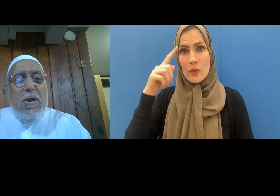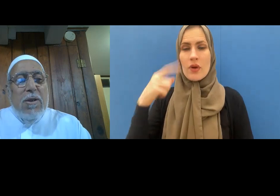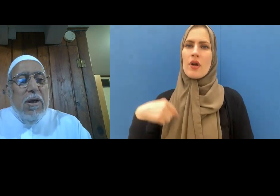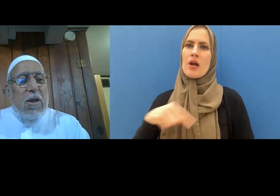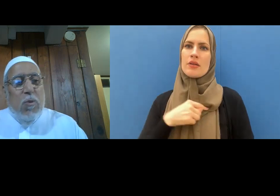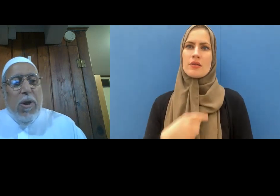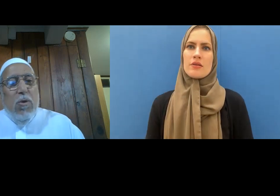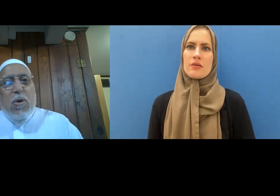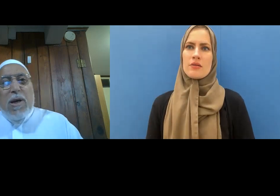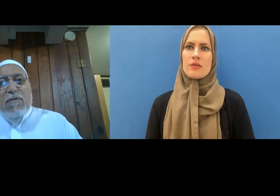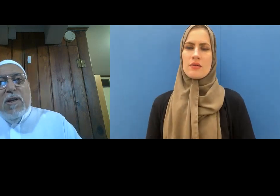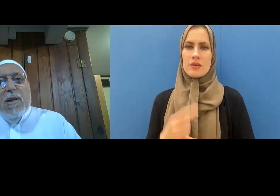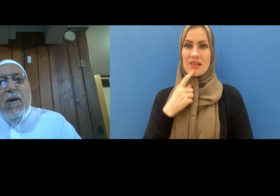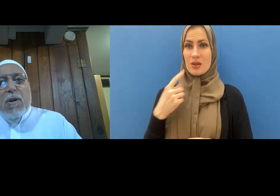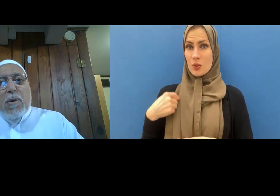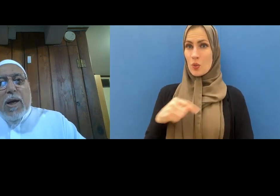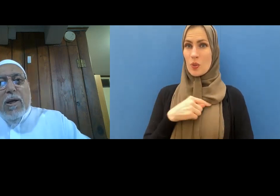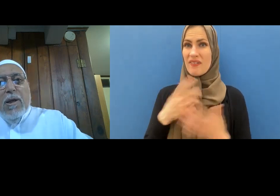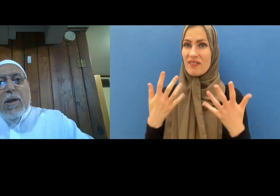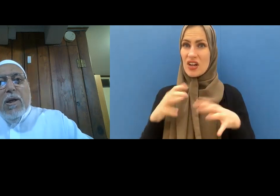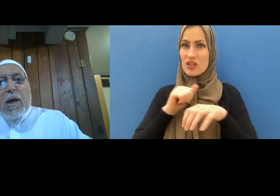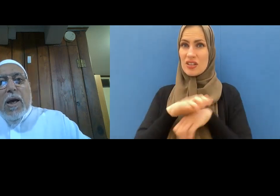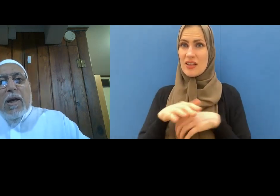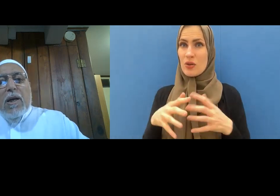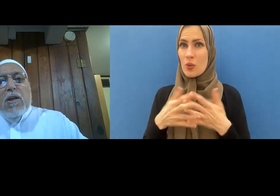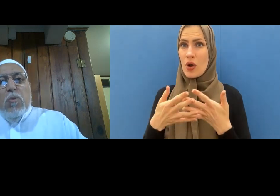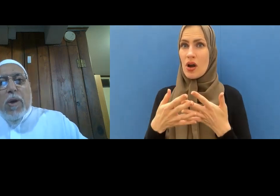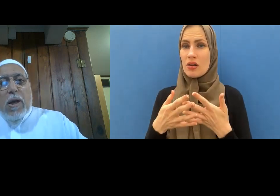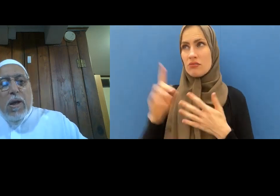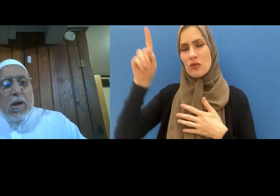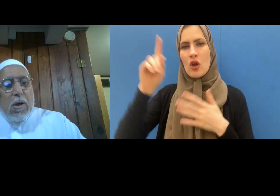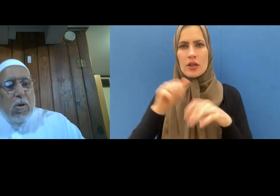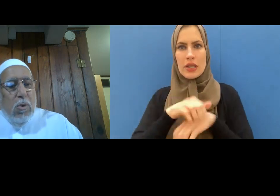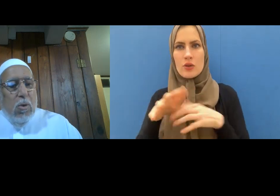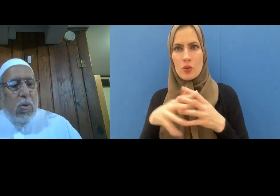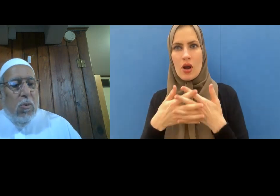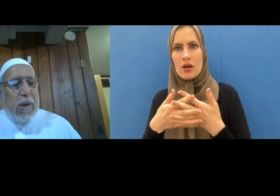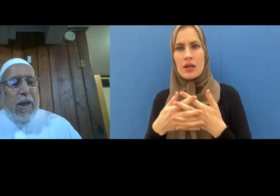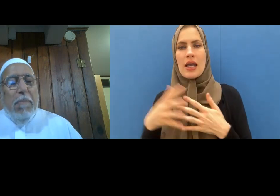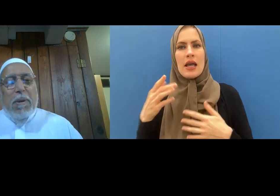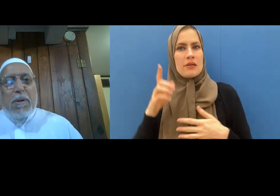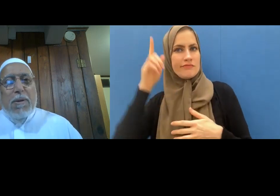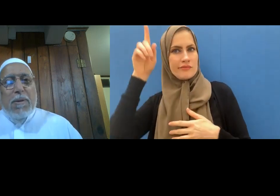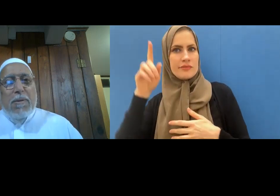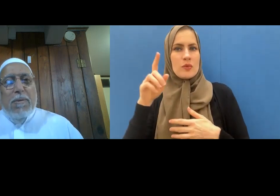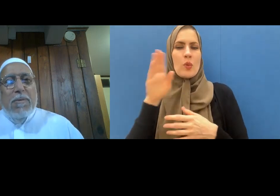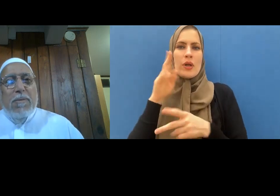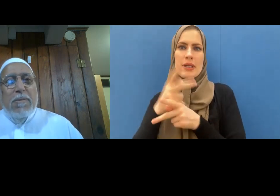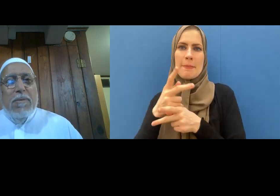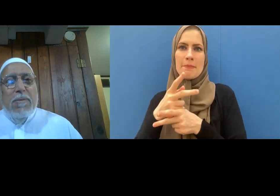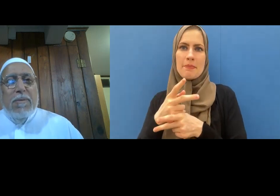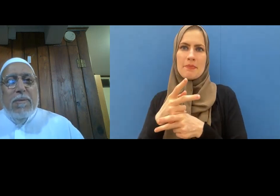He says, it is we who have sent down the Quran, and it is we who will keep it.